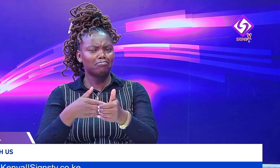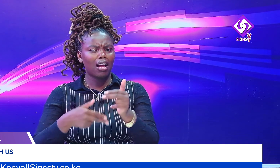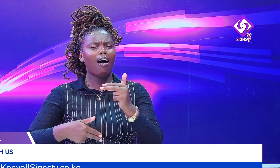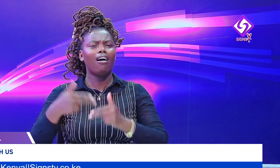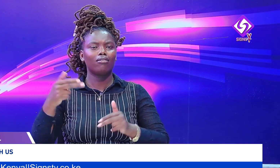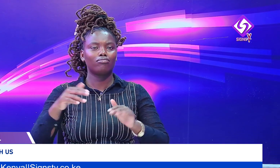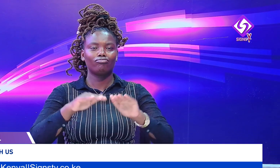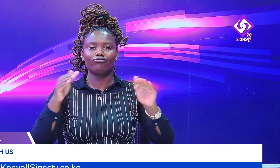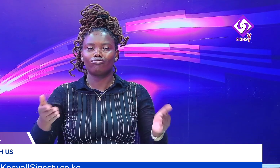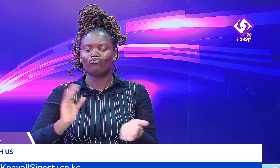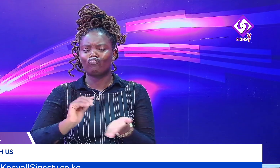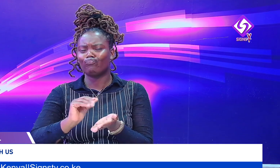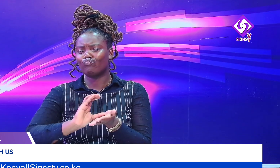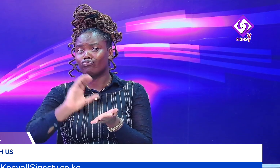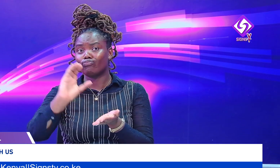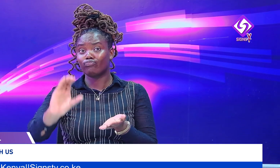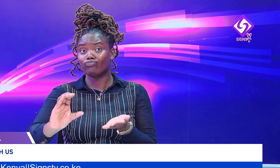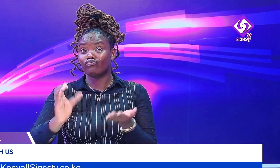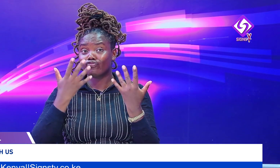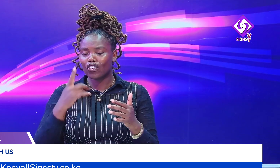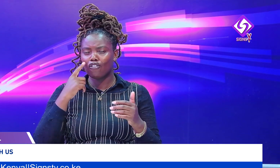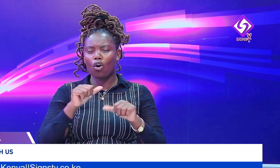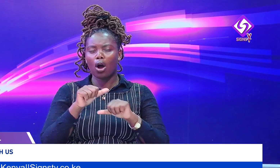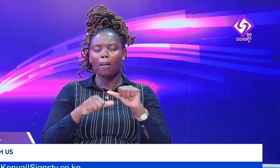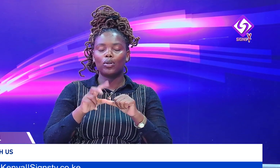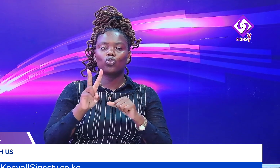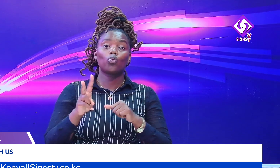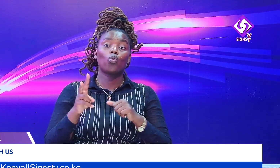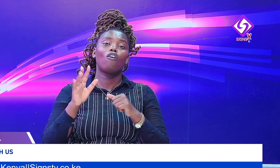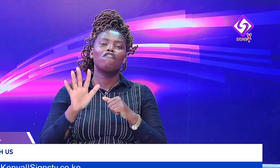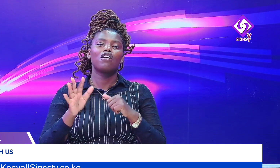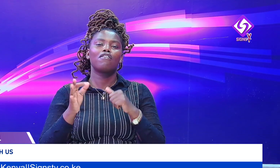The President, William Ruto, today led a high-profile disbursement of